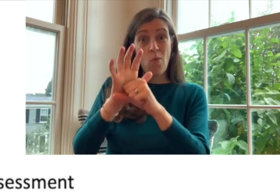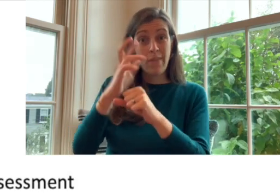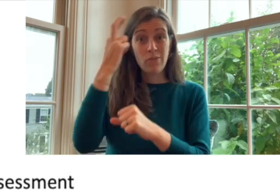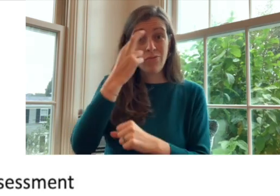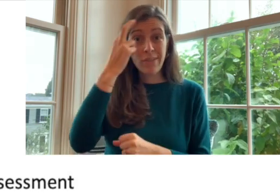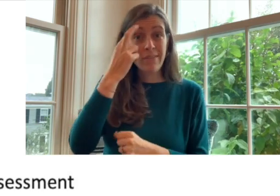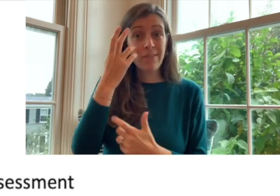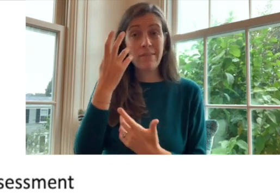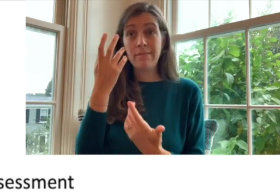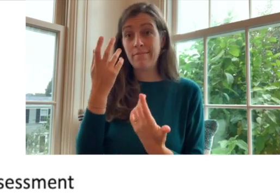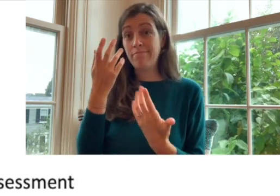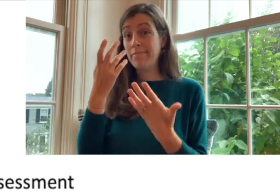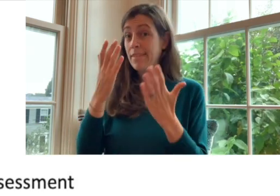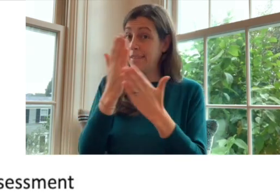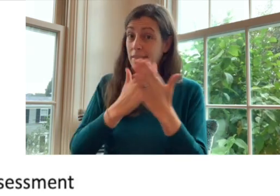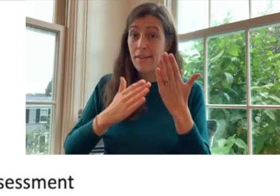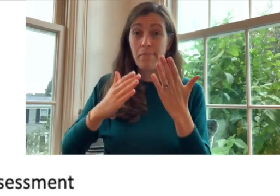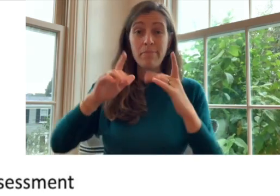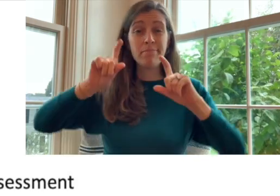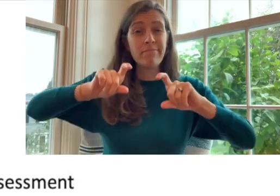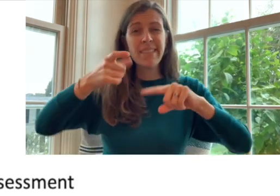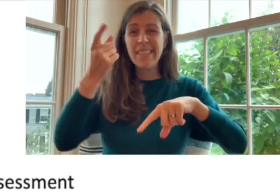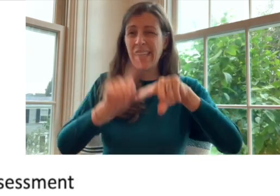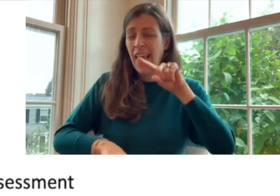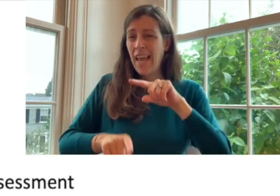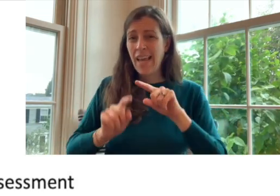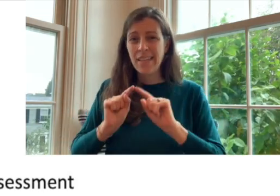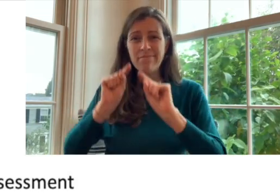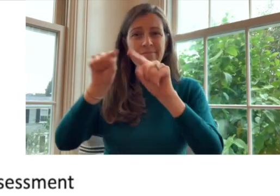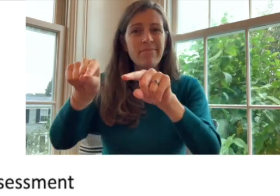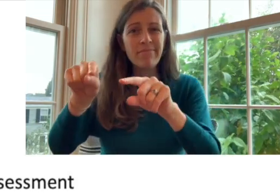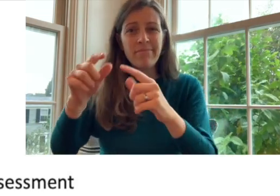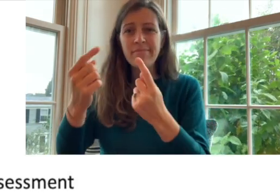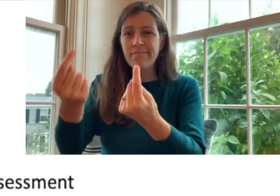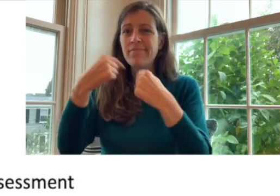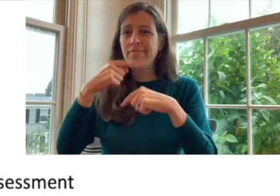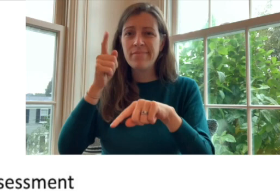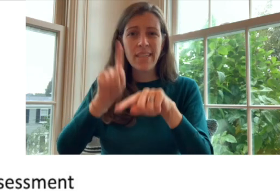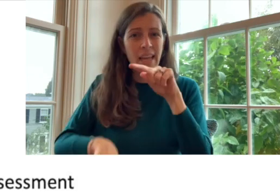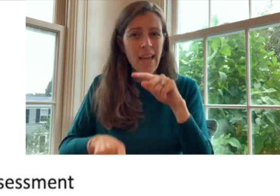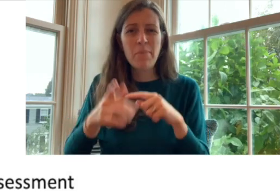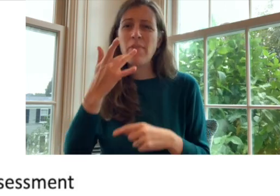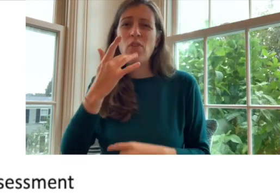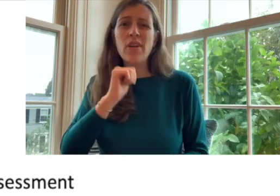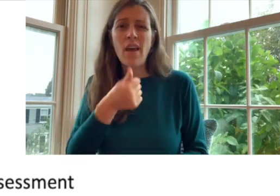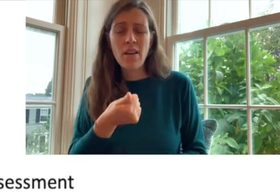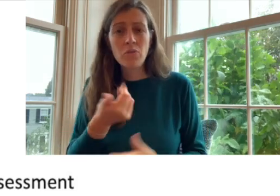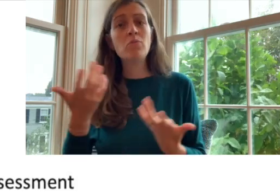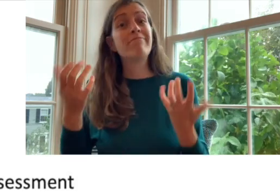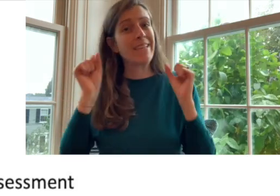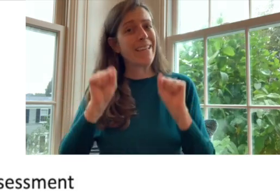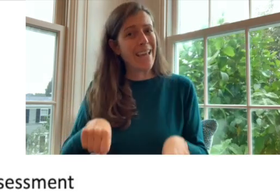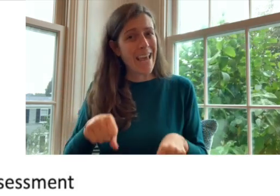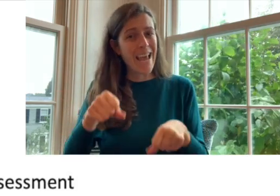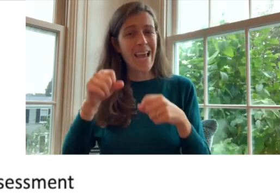which is nice. Obviously, we didn't predict that COVID would happen, but we're finding that some tests can't be